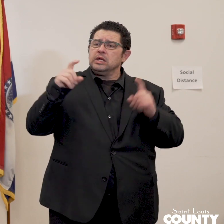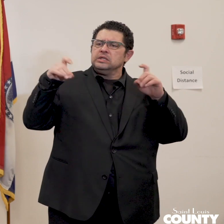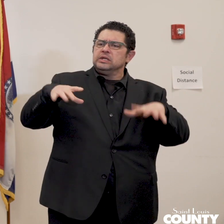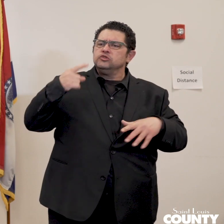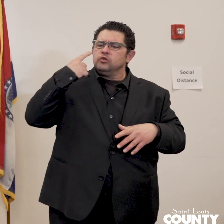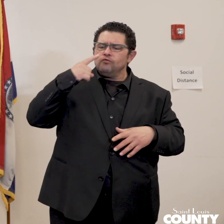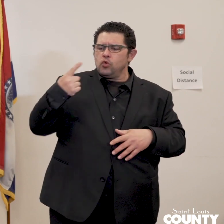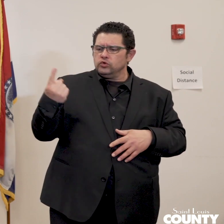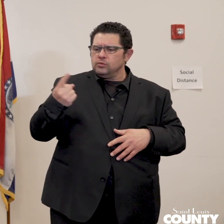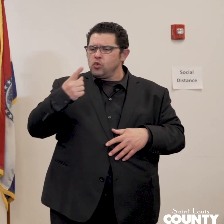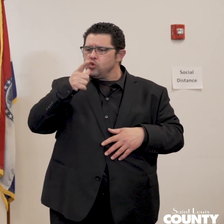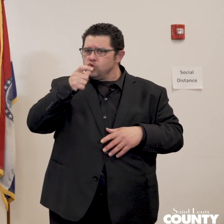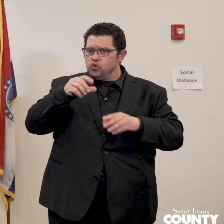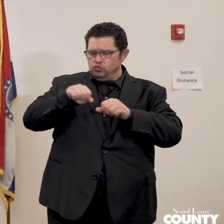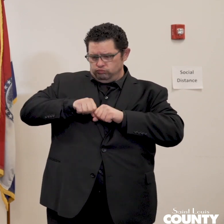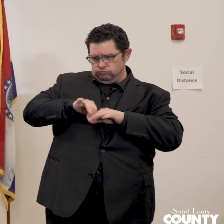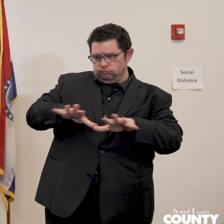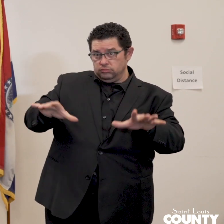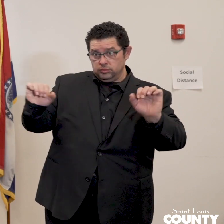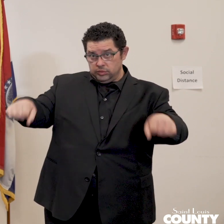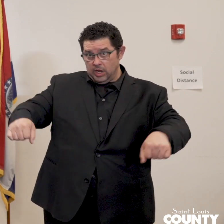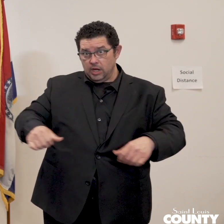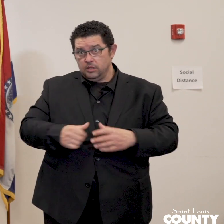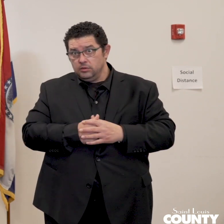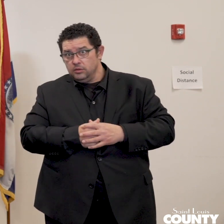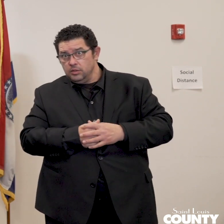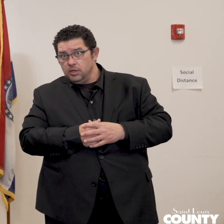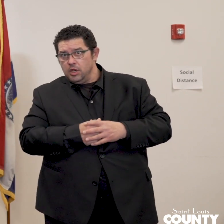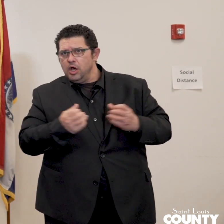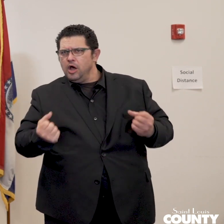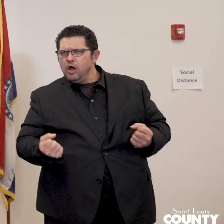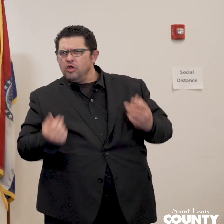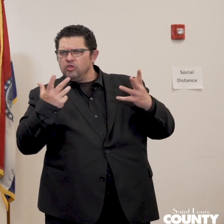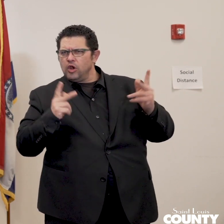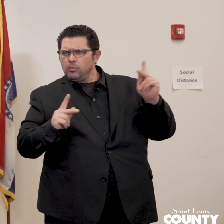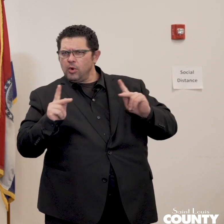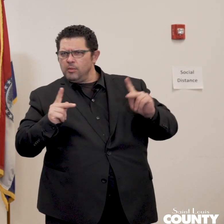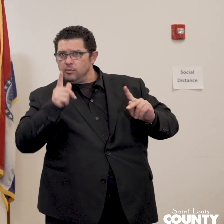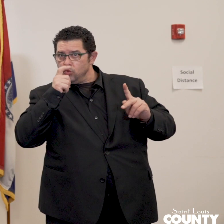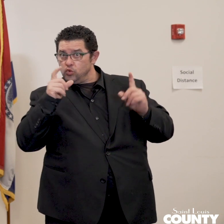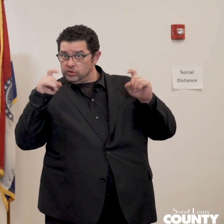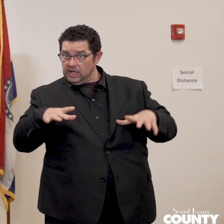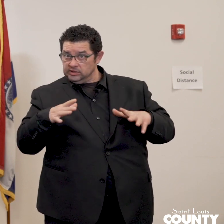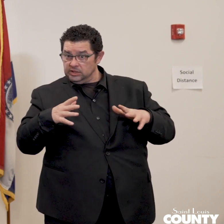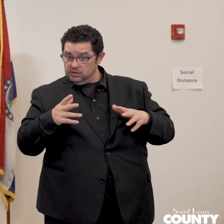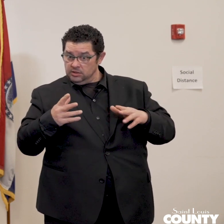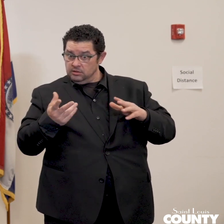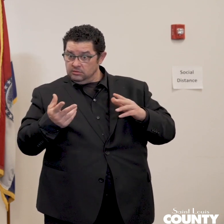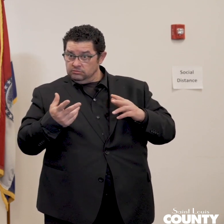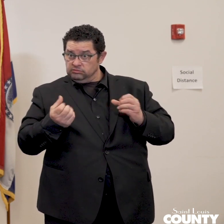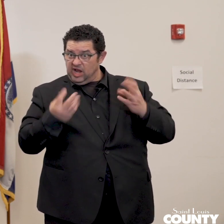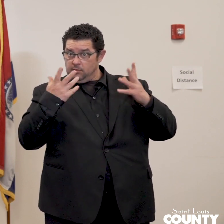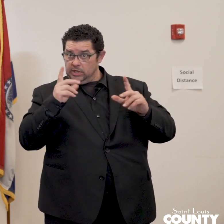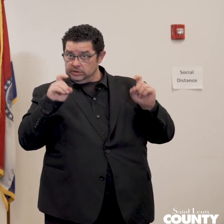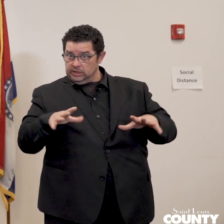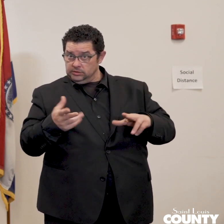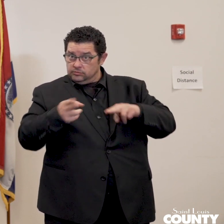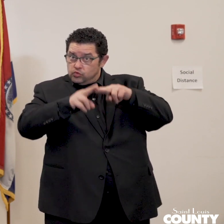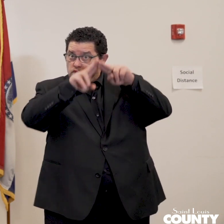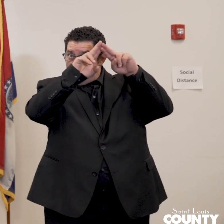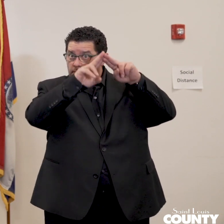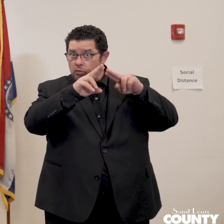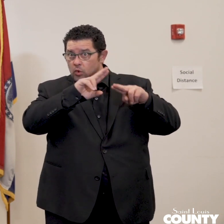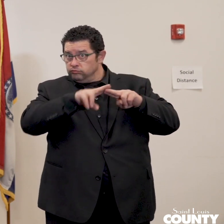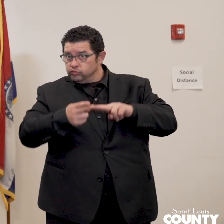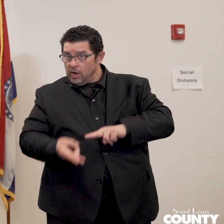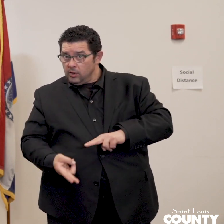who is contagious at this point. So the number of people being tested, is it going up or going down? The testing results, the exact